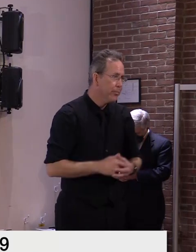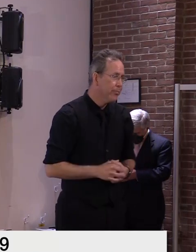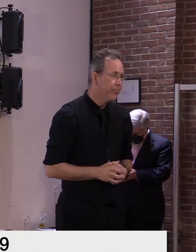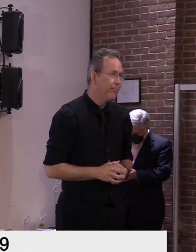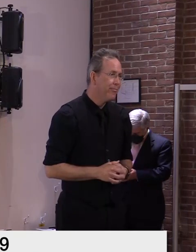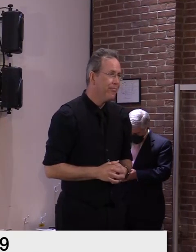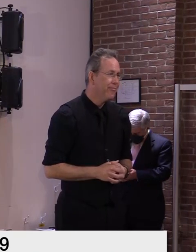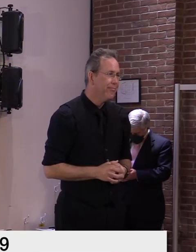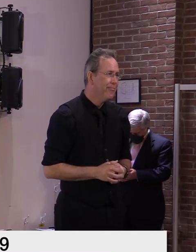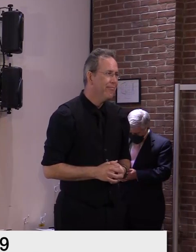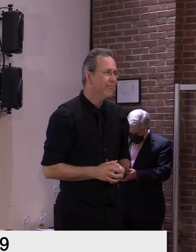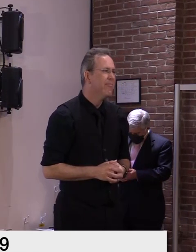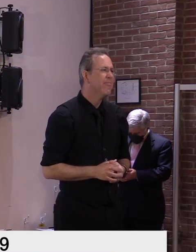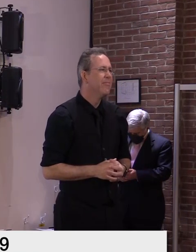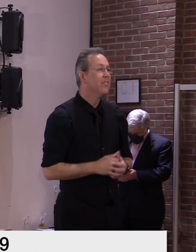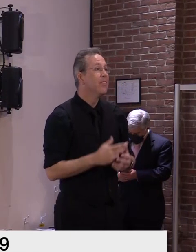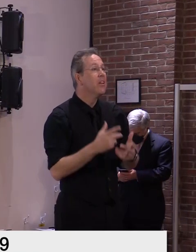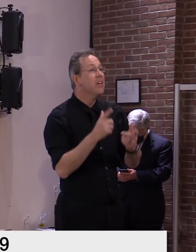again, details matter.